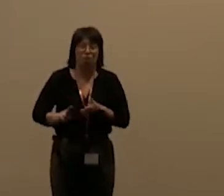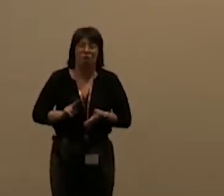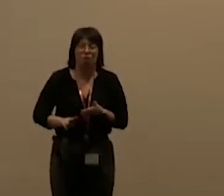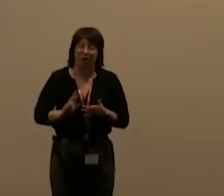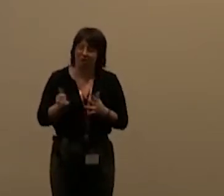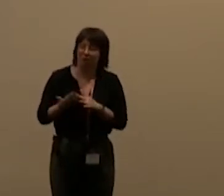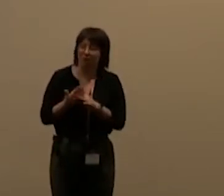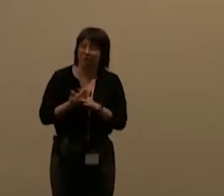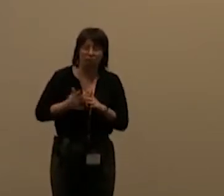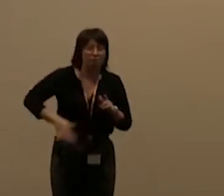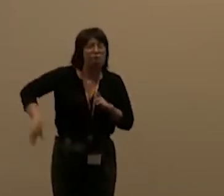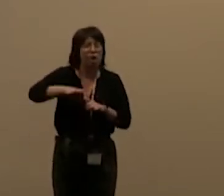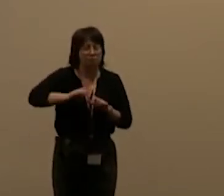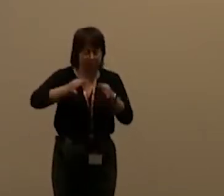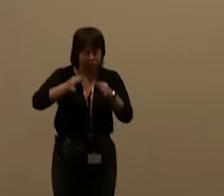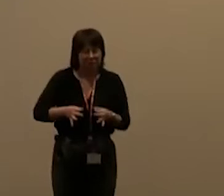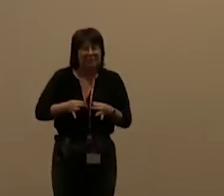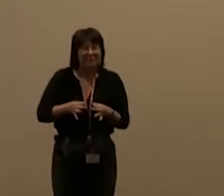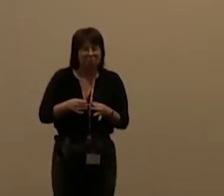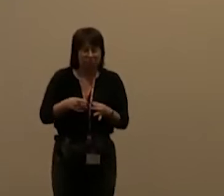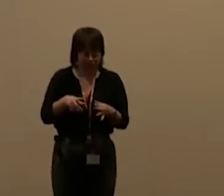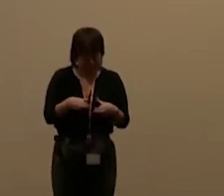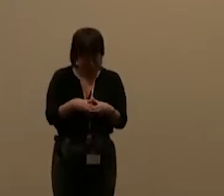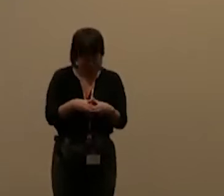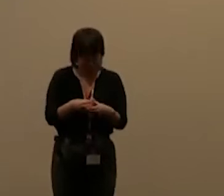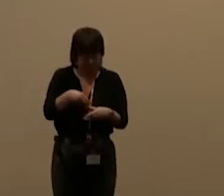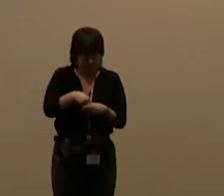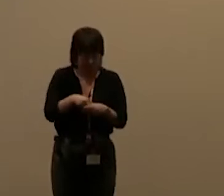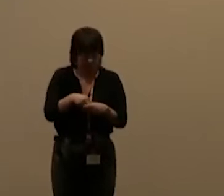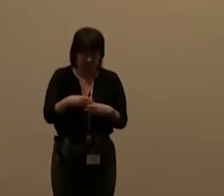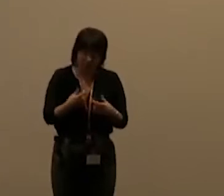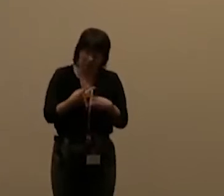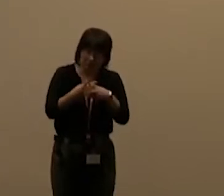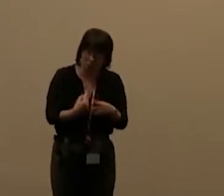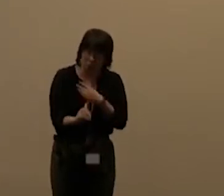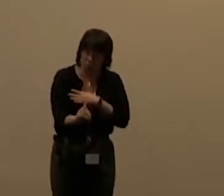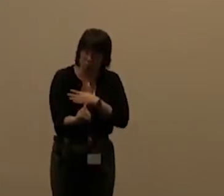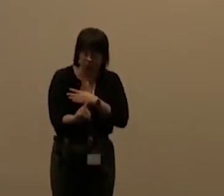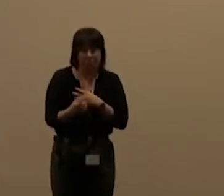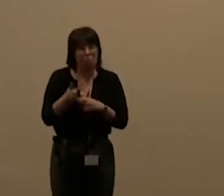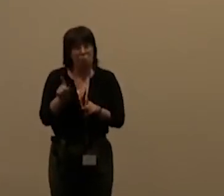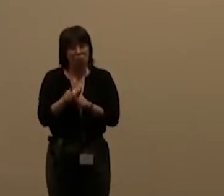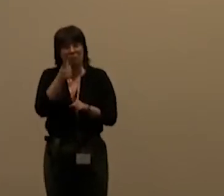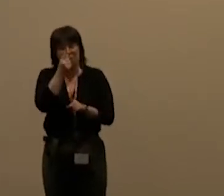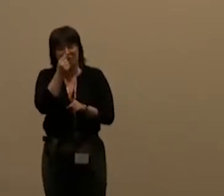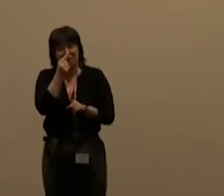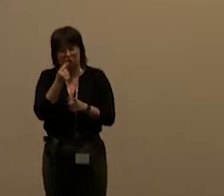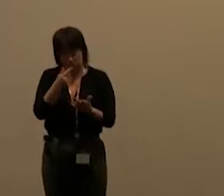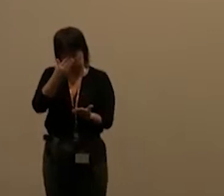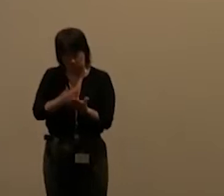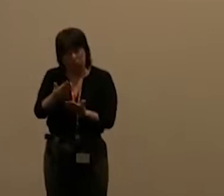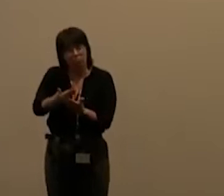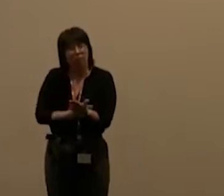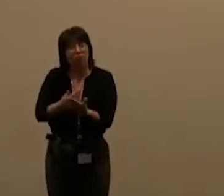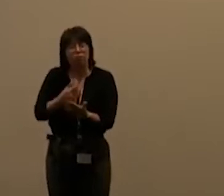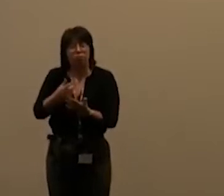have access to environments that's restricted to the Teams members, owners, and guests. And we have the ability to define security rules as